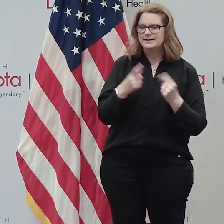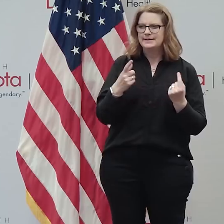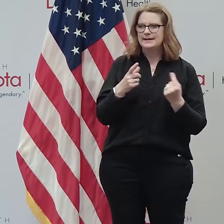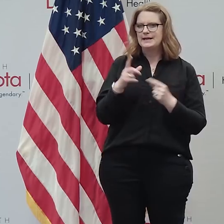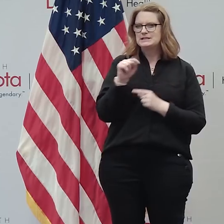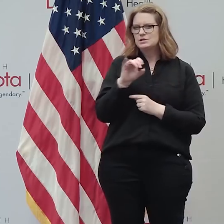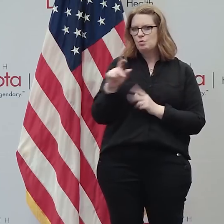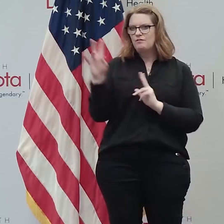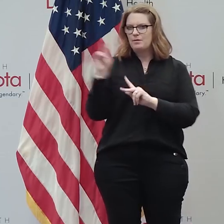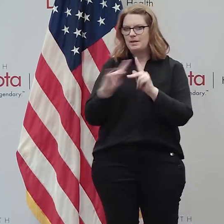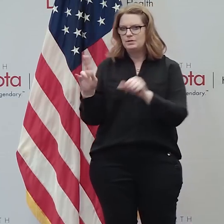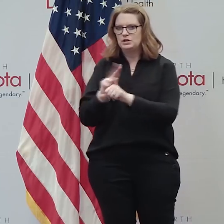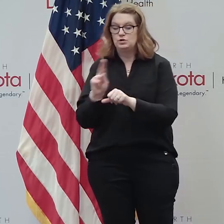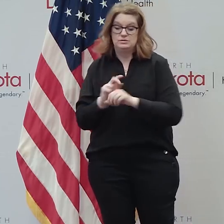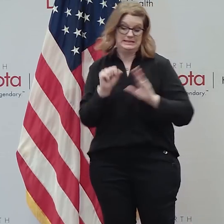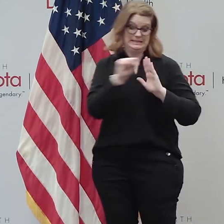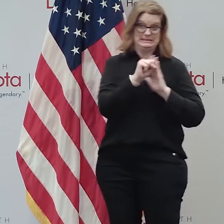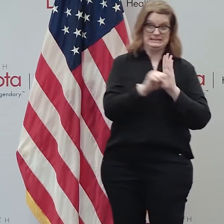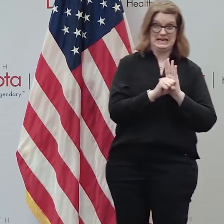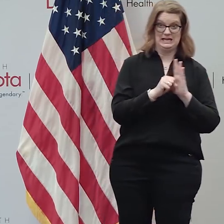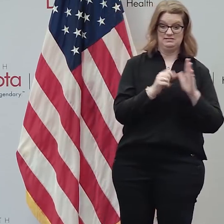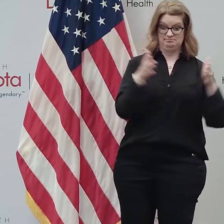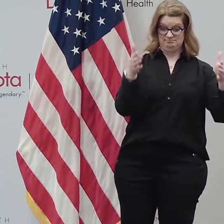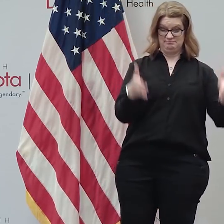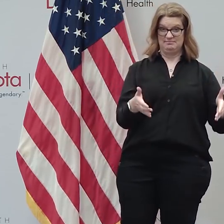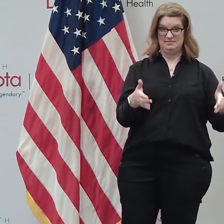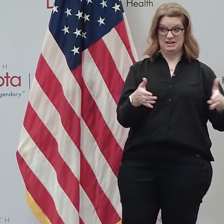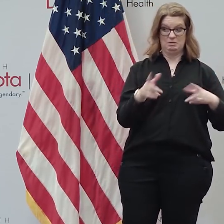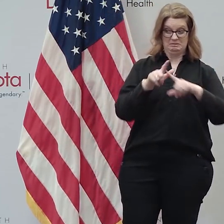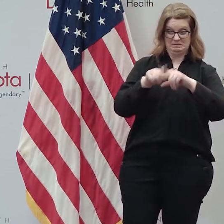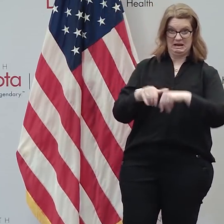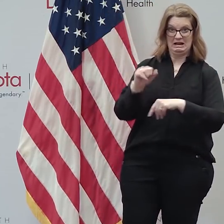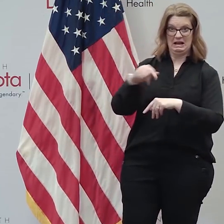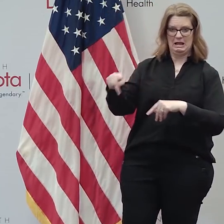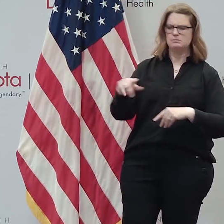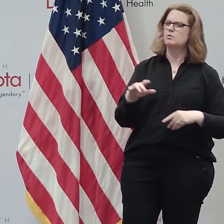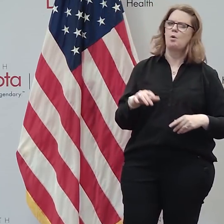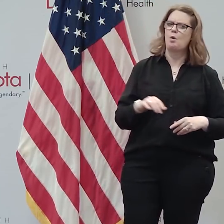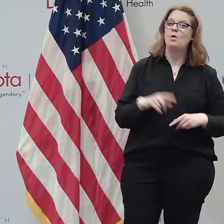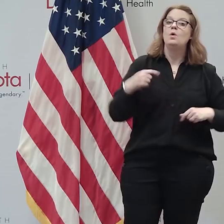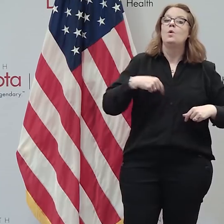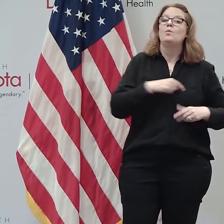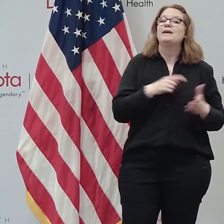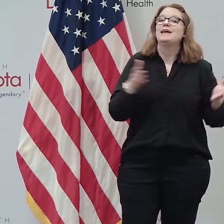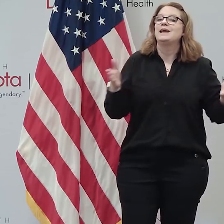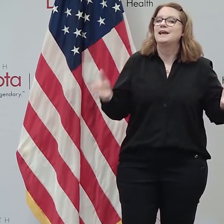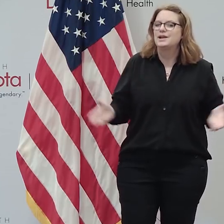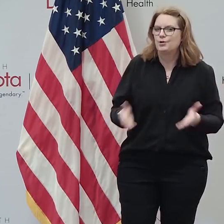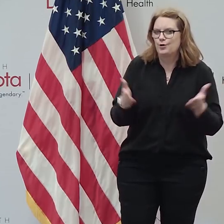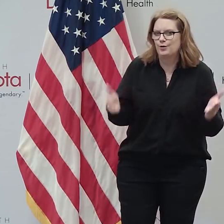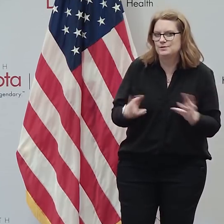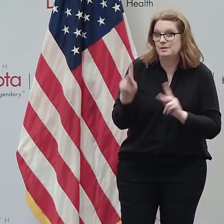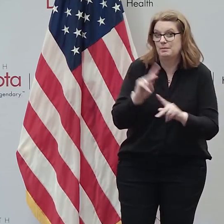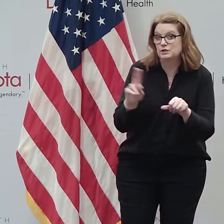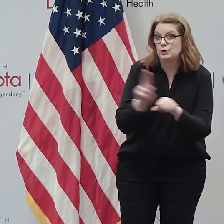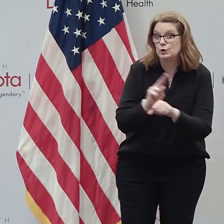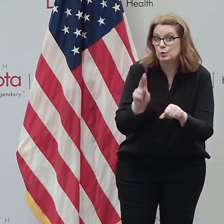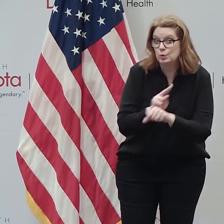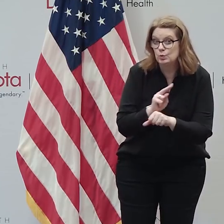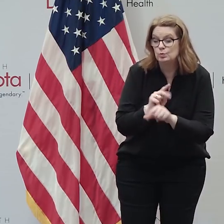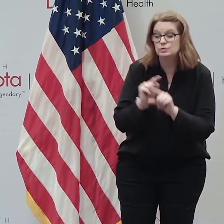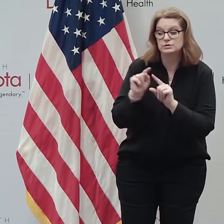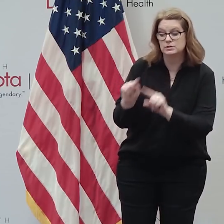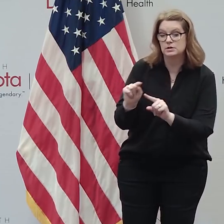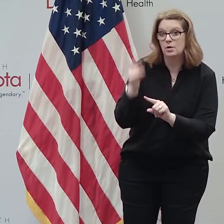individuals to use. The state itself is not relying on the app. The state is encouraging individuals to be able to use this, again, in its current